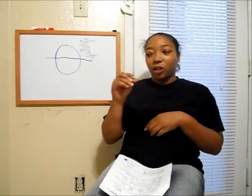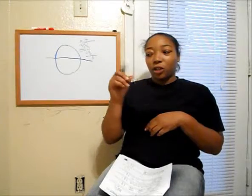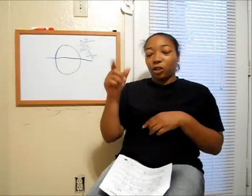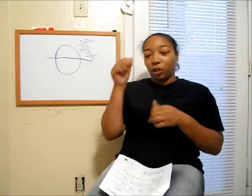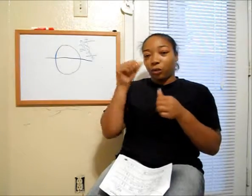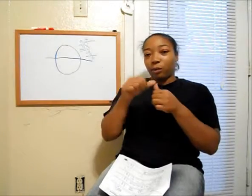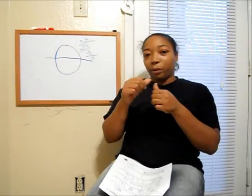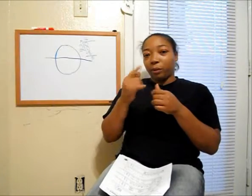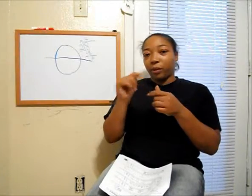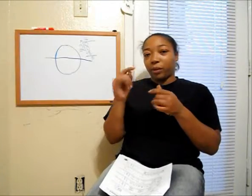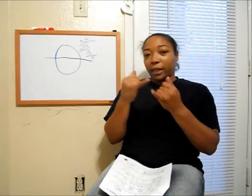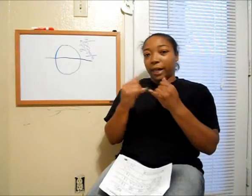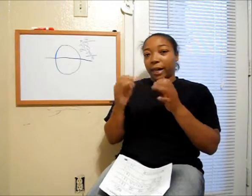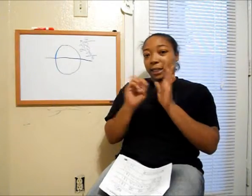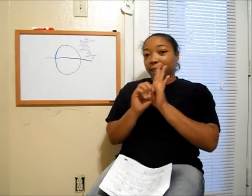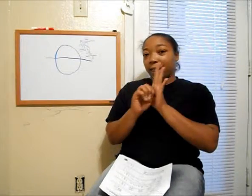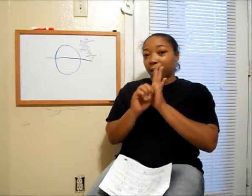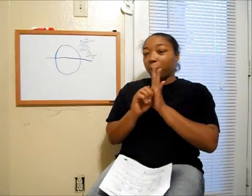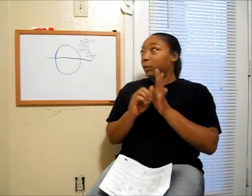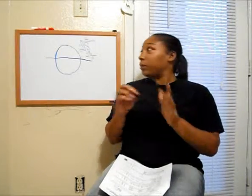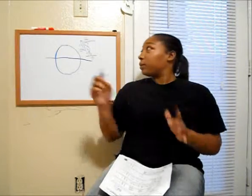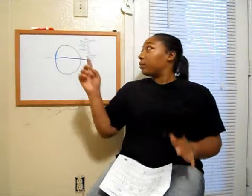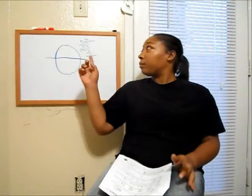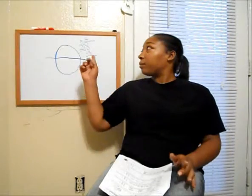Do you remember the last example?